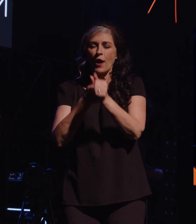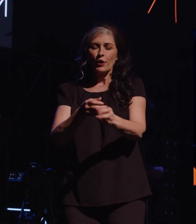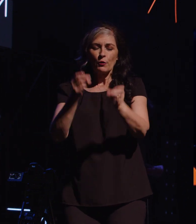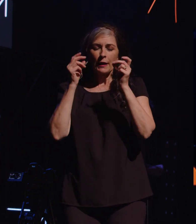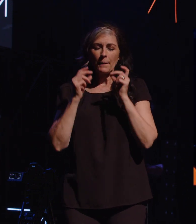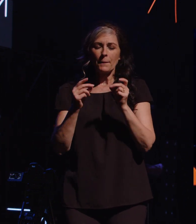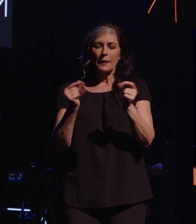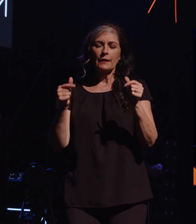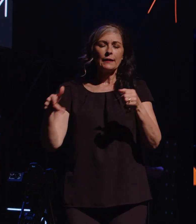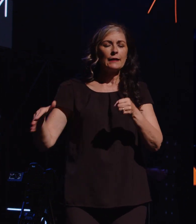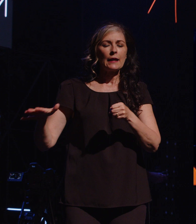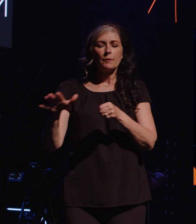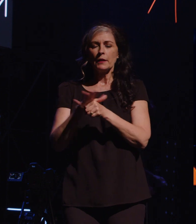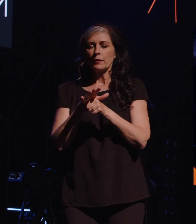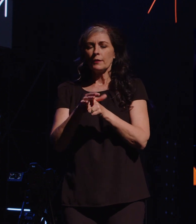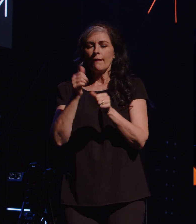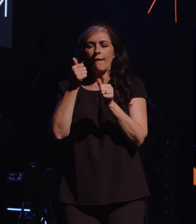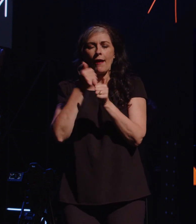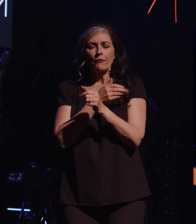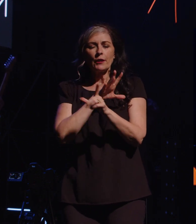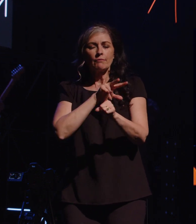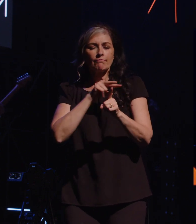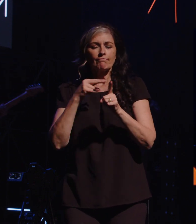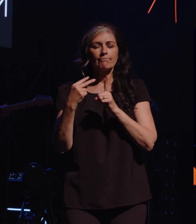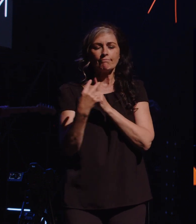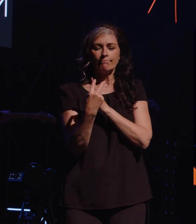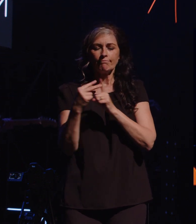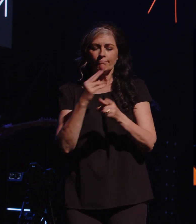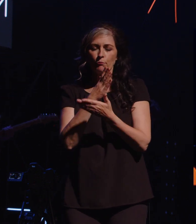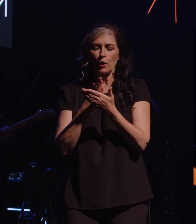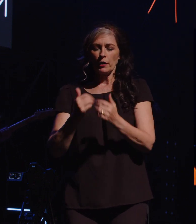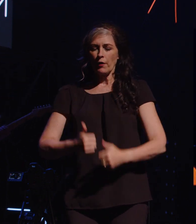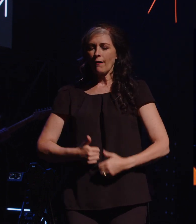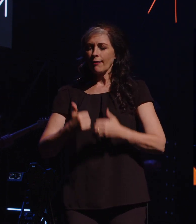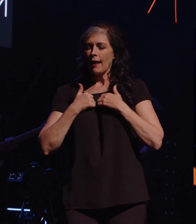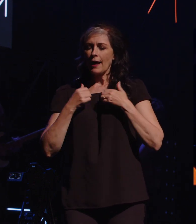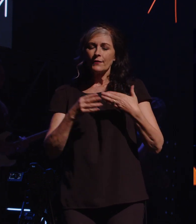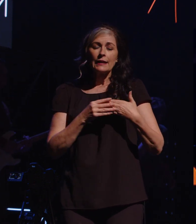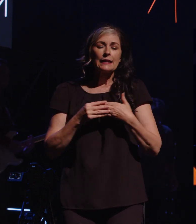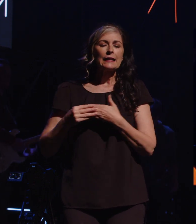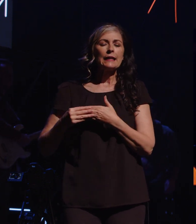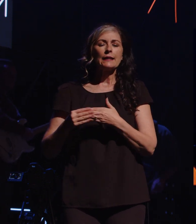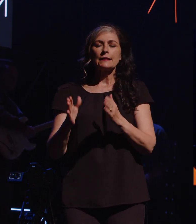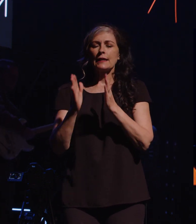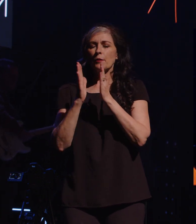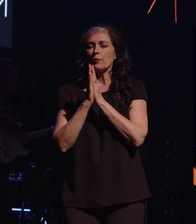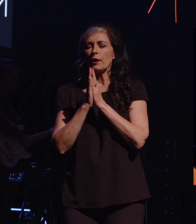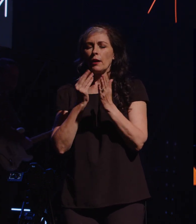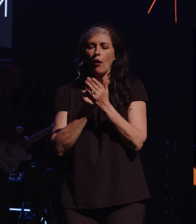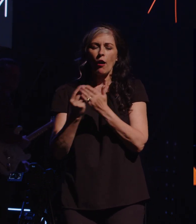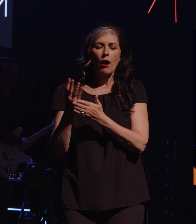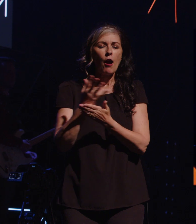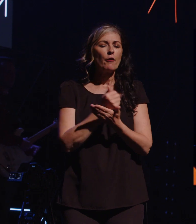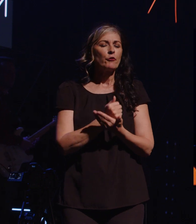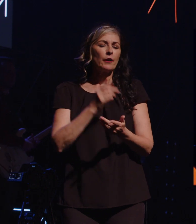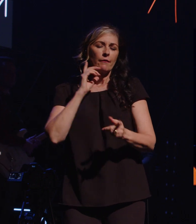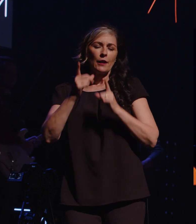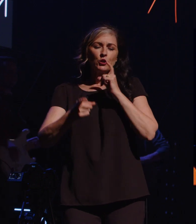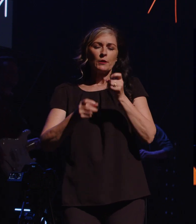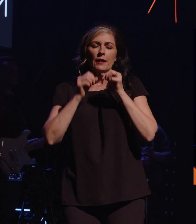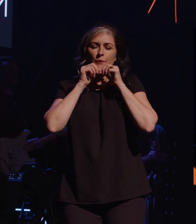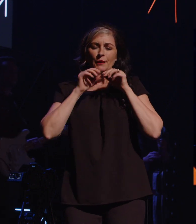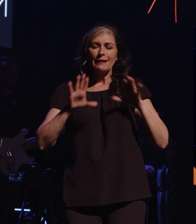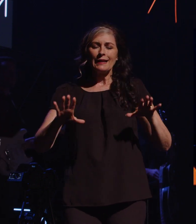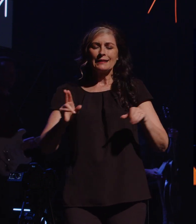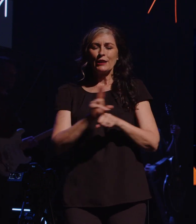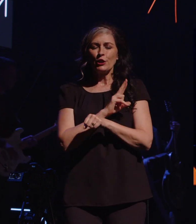immediately and completely with every aspect of our life. So, Lord, lead us. We pray over the offering that people give today, that you would bless it and